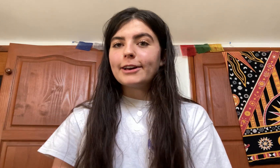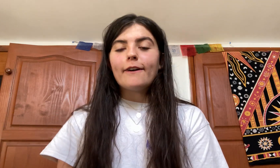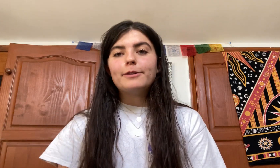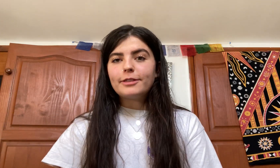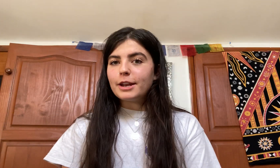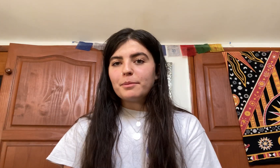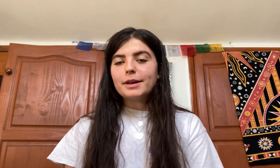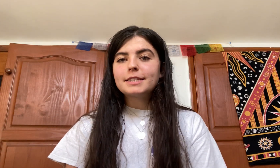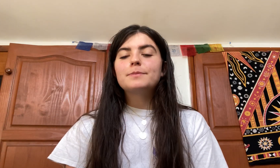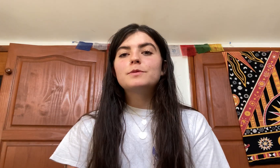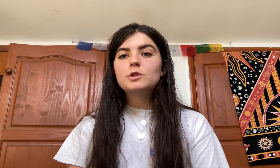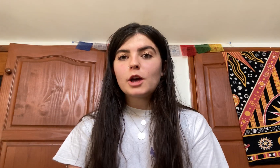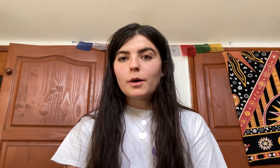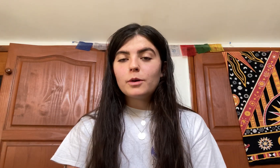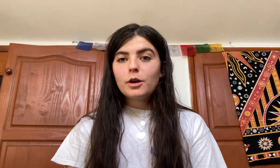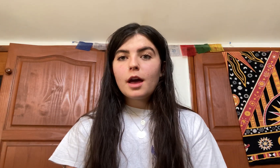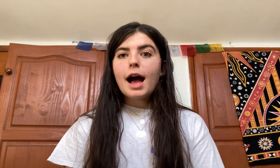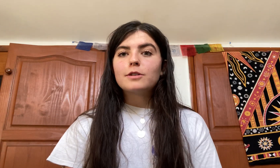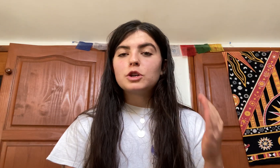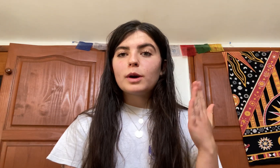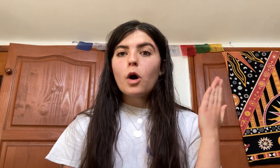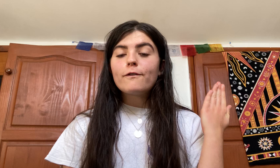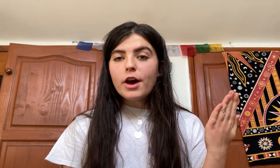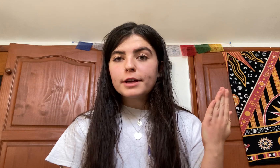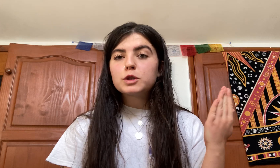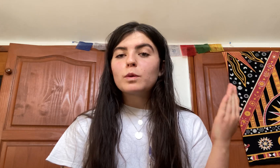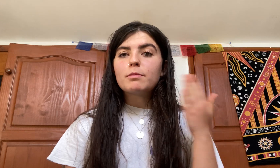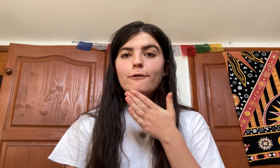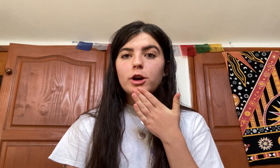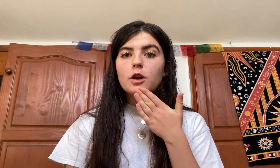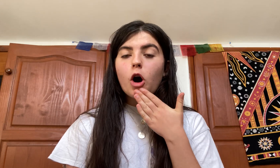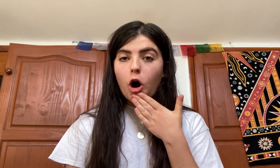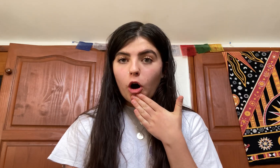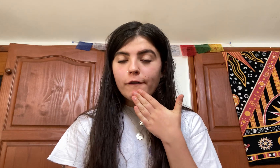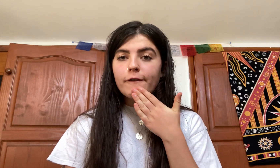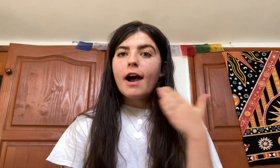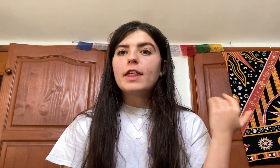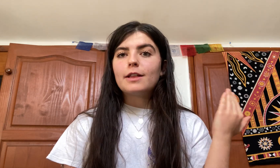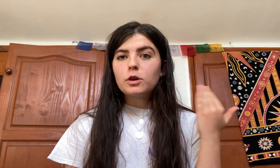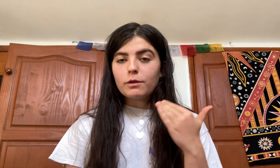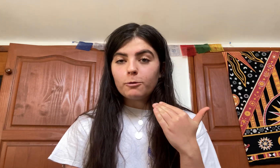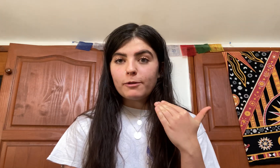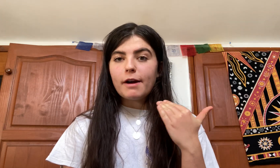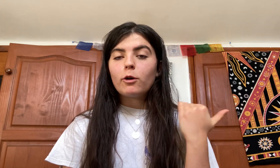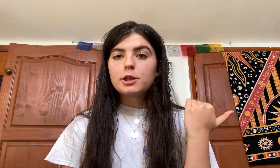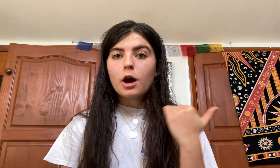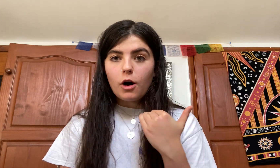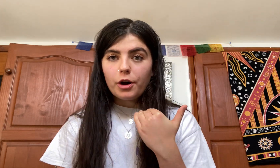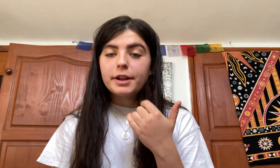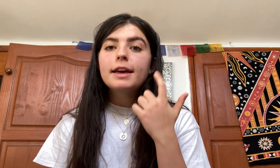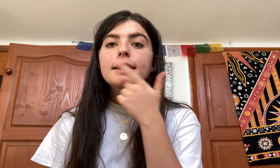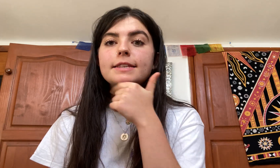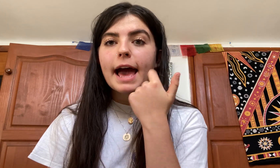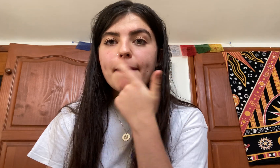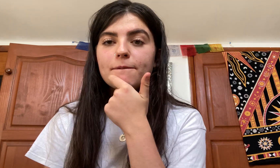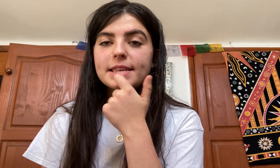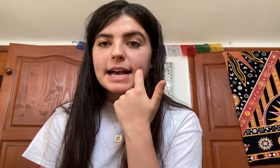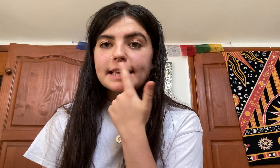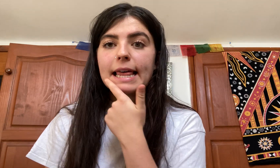going with the numbers. So I'll do it first with my voice off and then I'll do it with my voice on. So that emphasises the